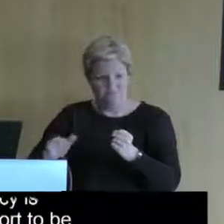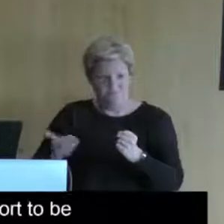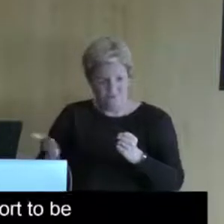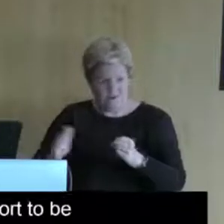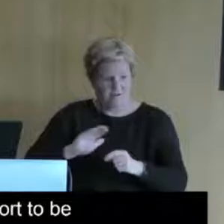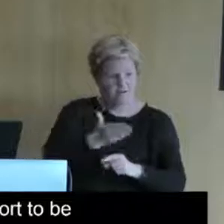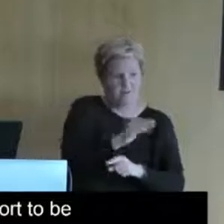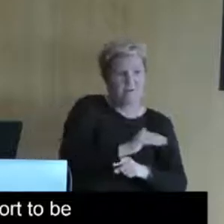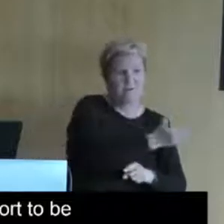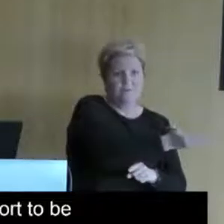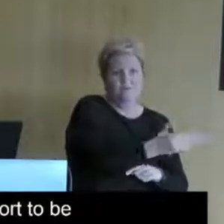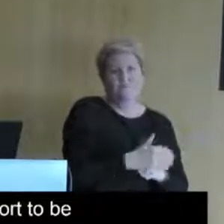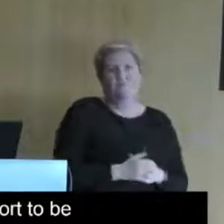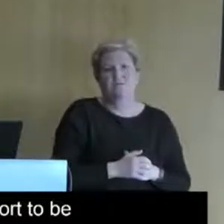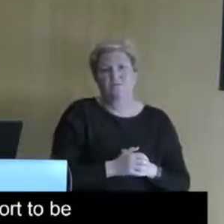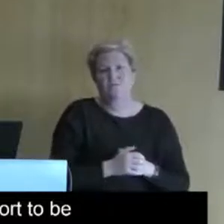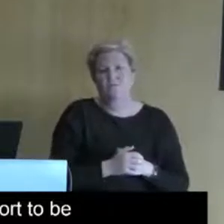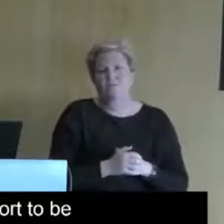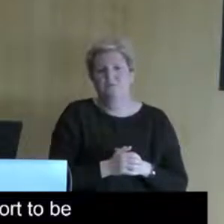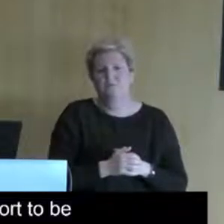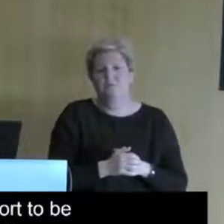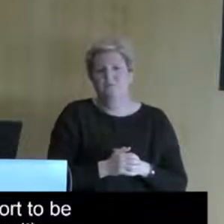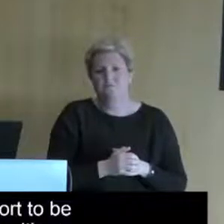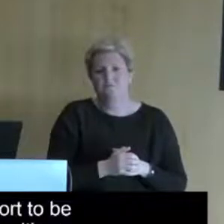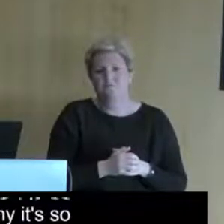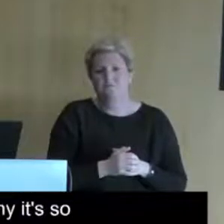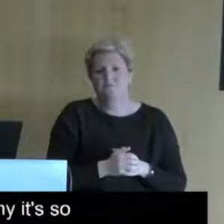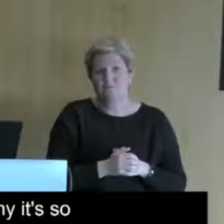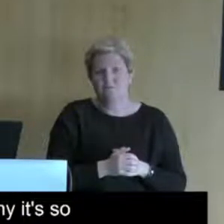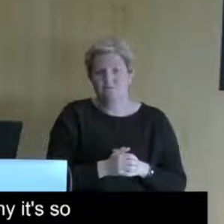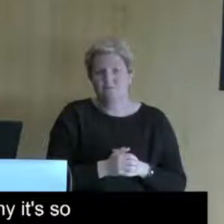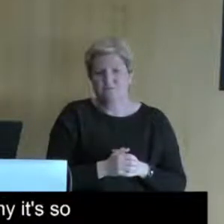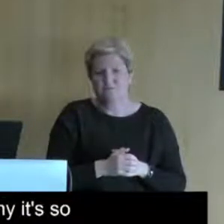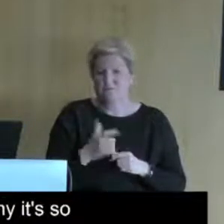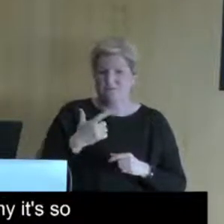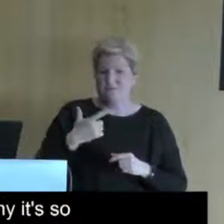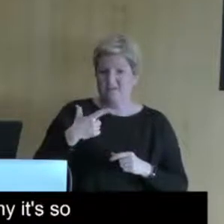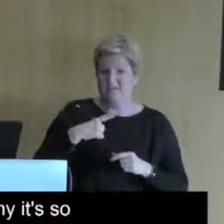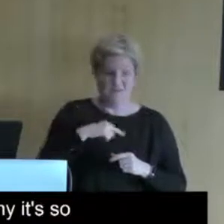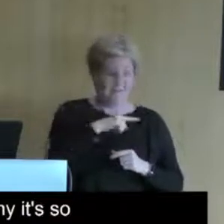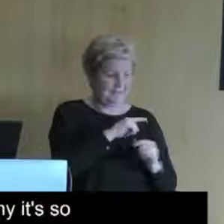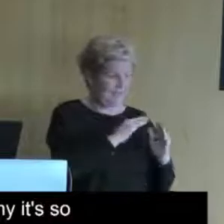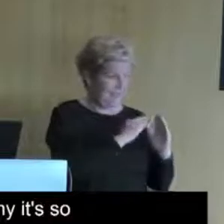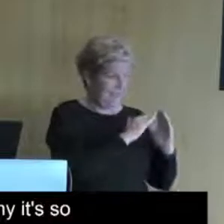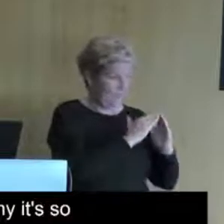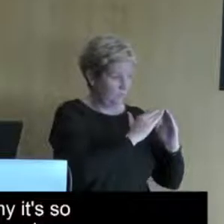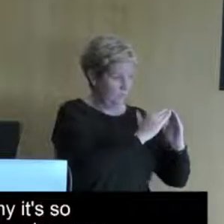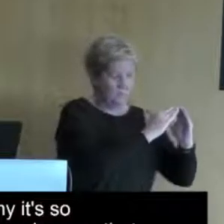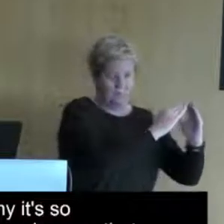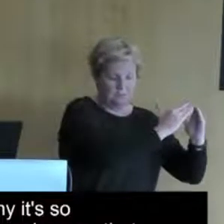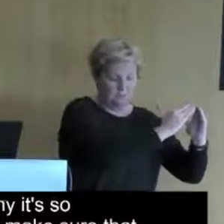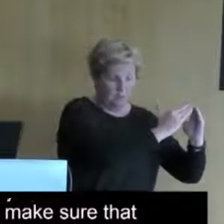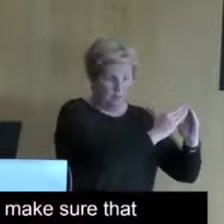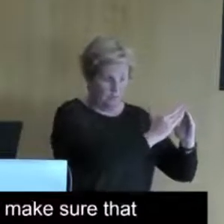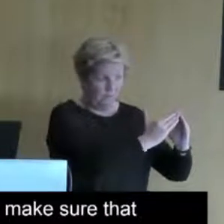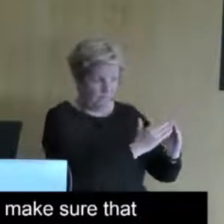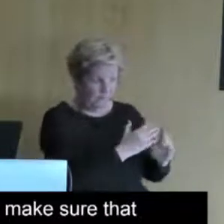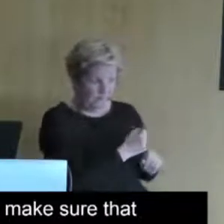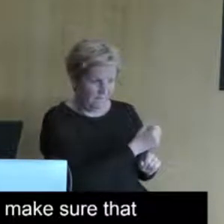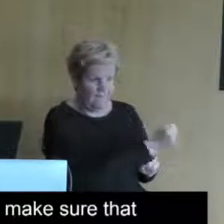of the best ways to ensure a successful tenancy is established and maintained is for the support to